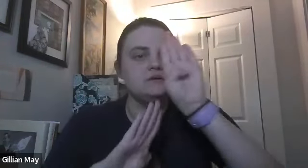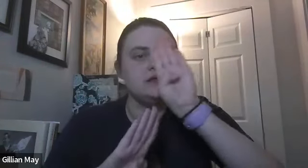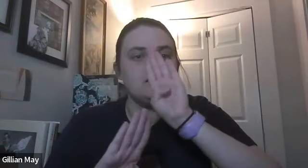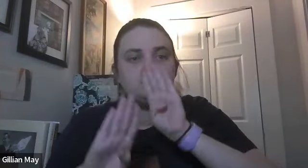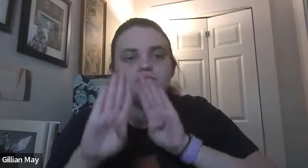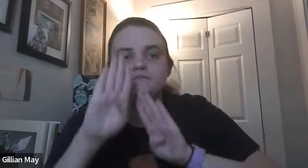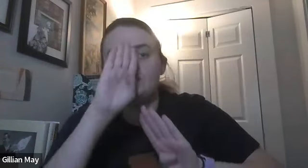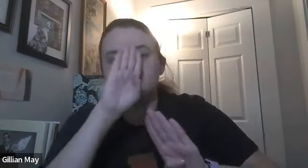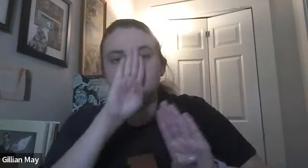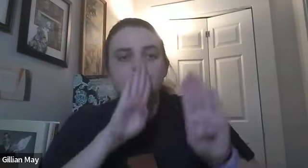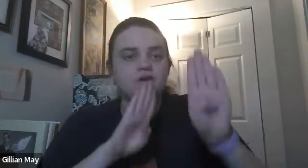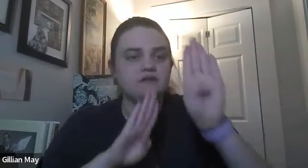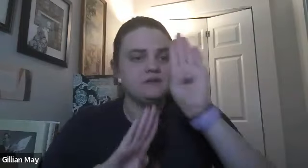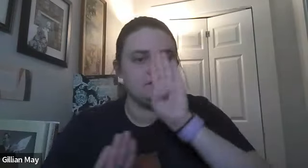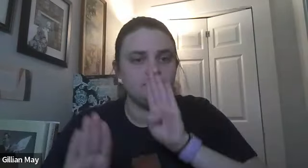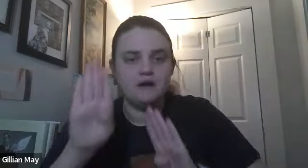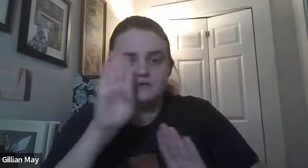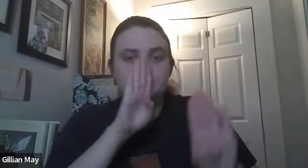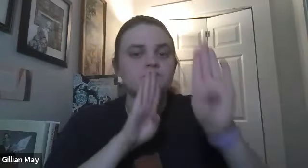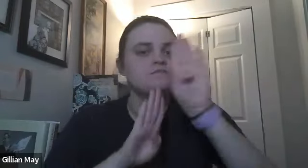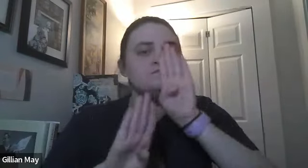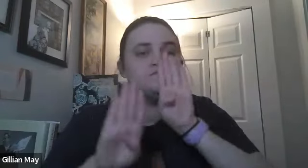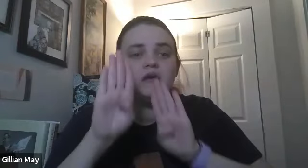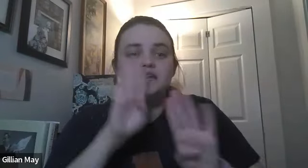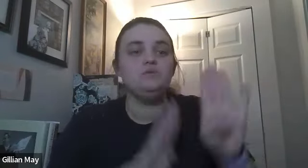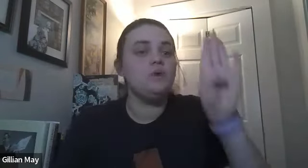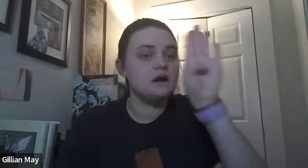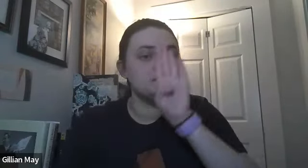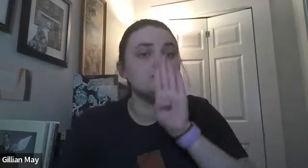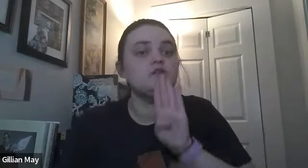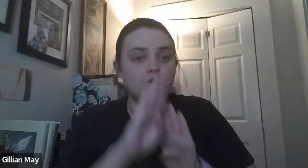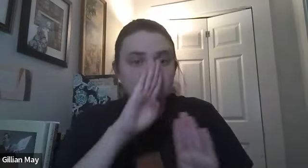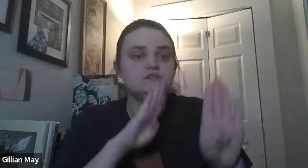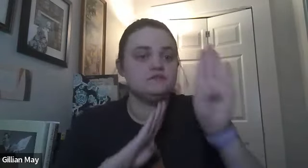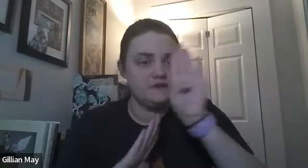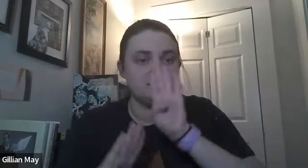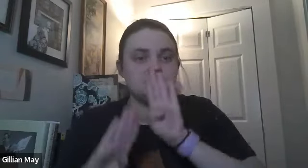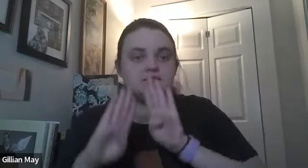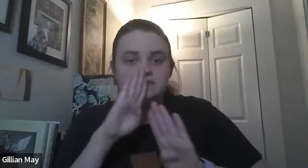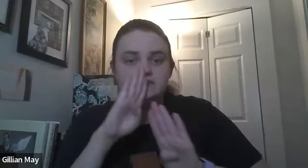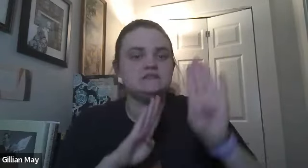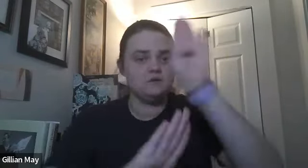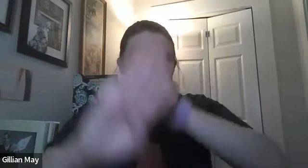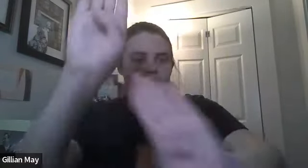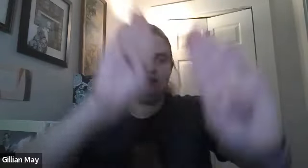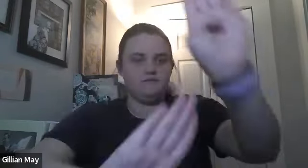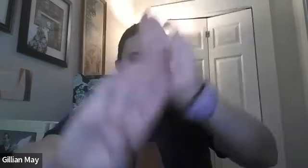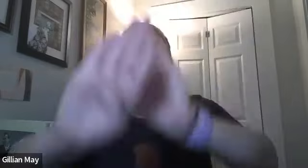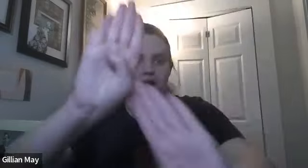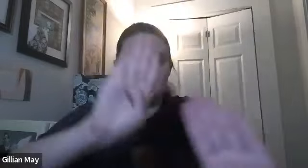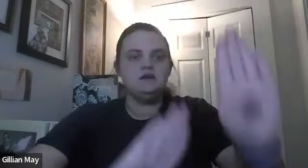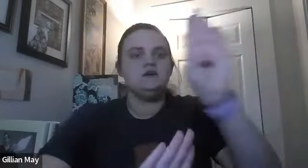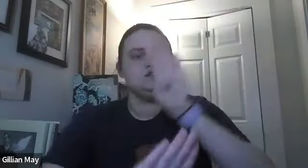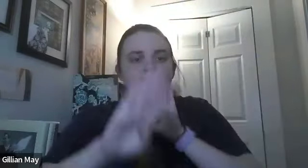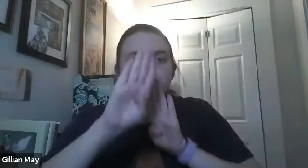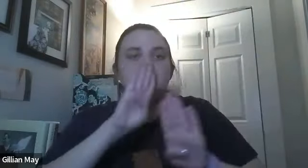like alternate putting them in front of your mouth. And you want to bring them close to your face. Like this is not one you keep like far away. You bring